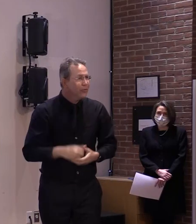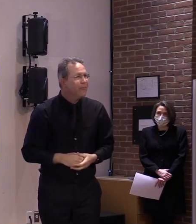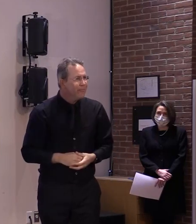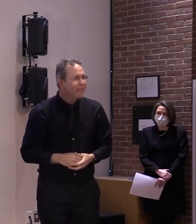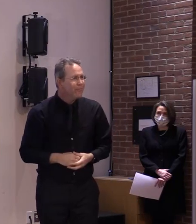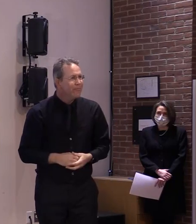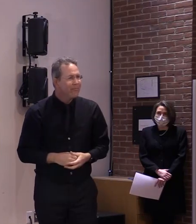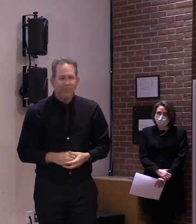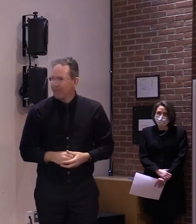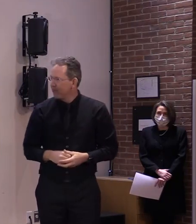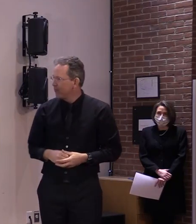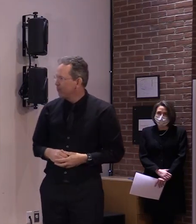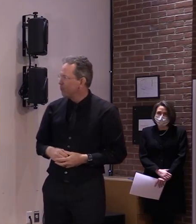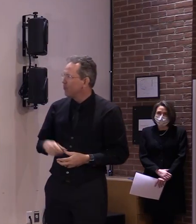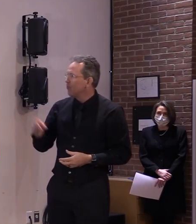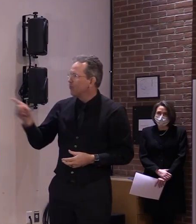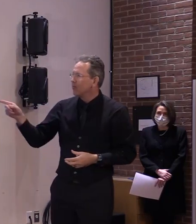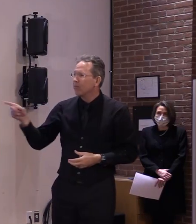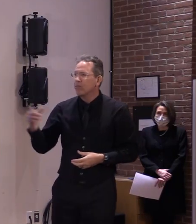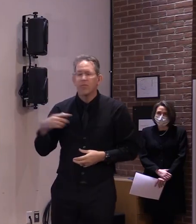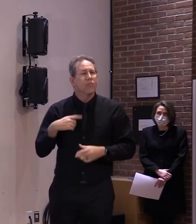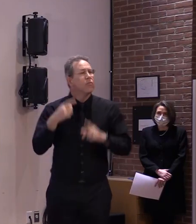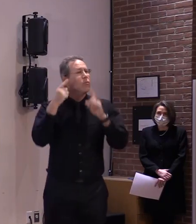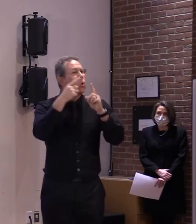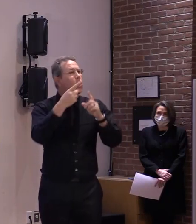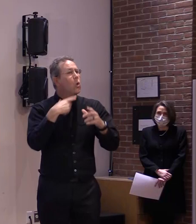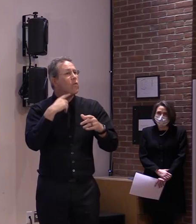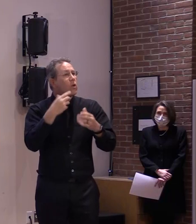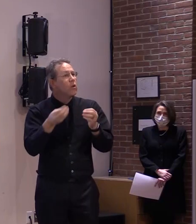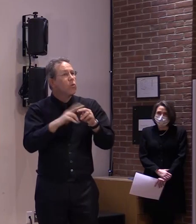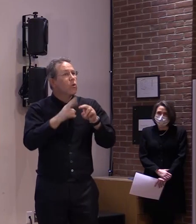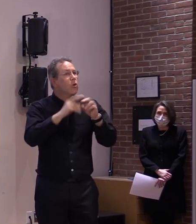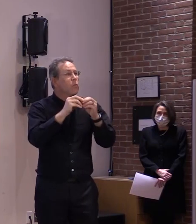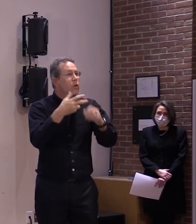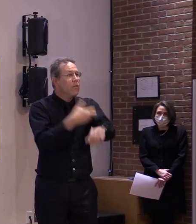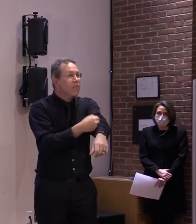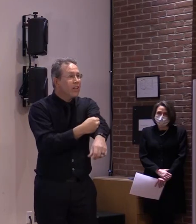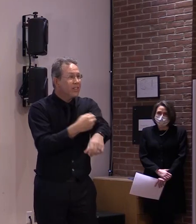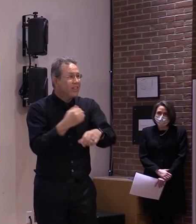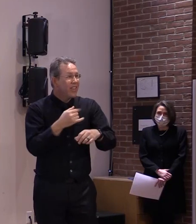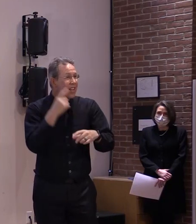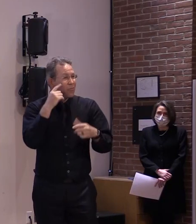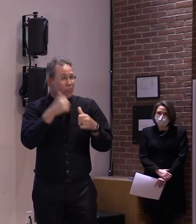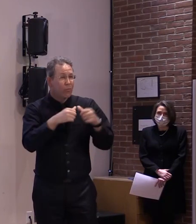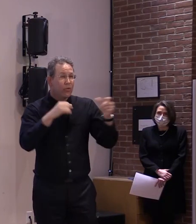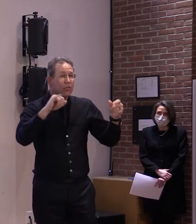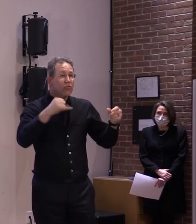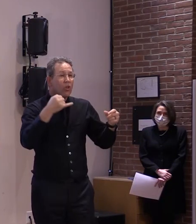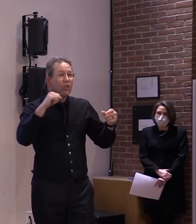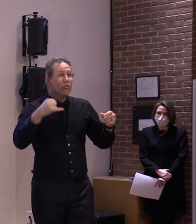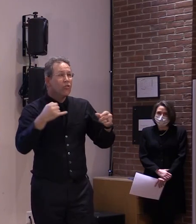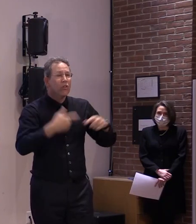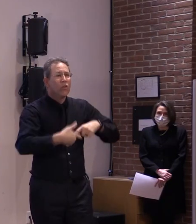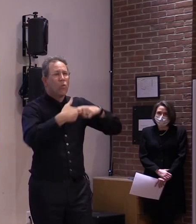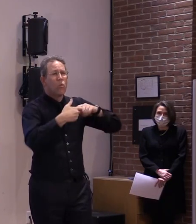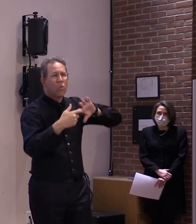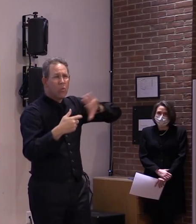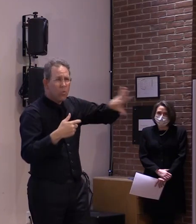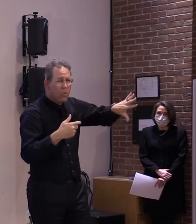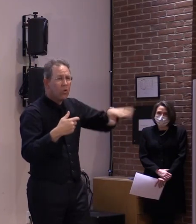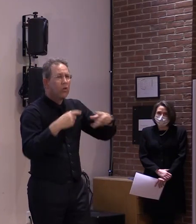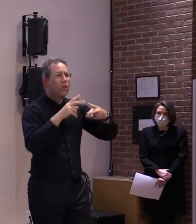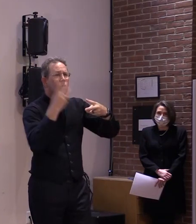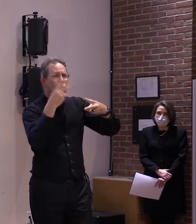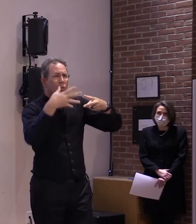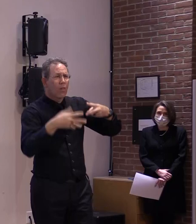in Johnson & Johnson last week, Vermont continues to be on the pace to meet our upcoming May 1st vaccination range laid out under the Vermont